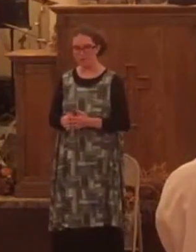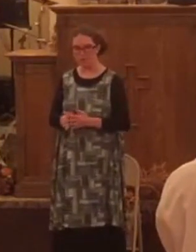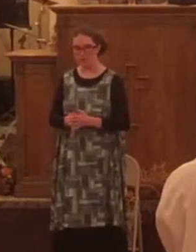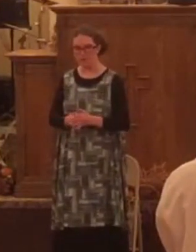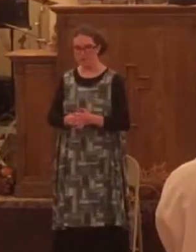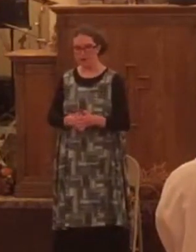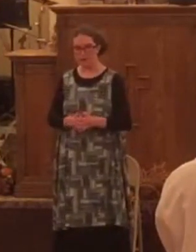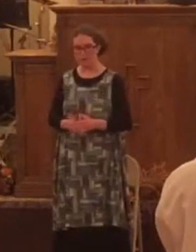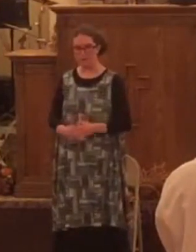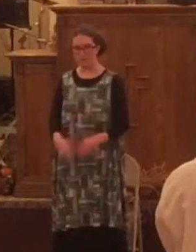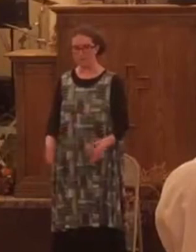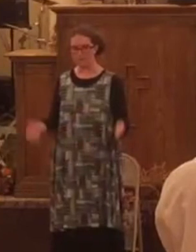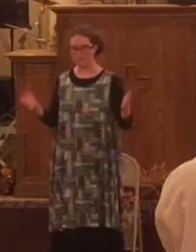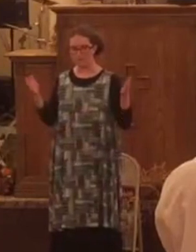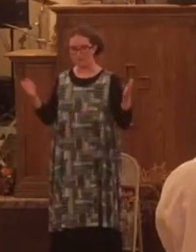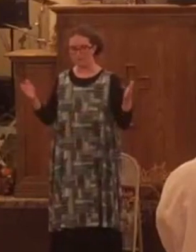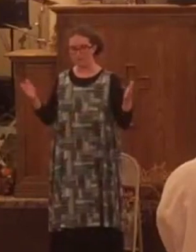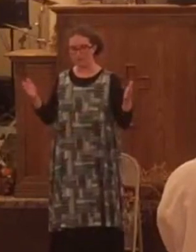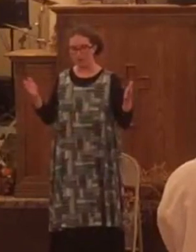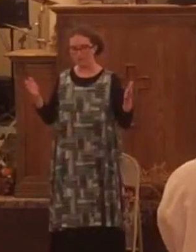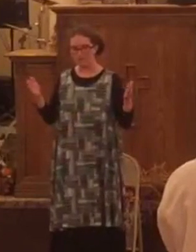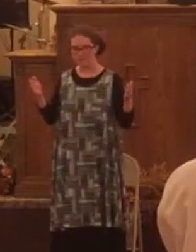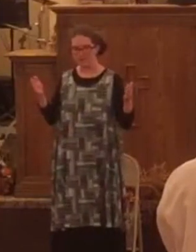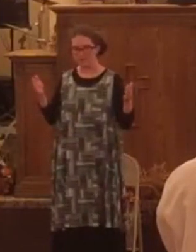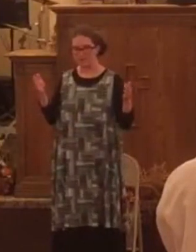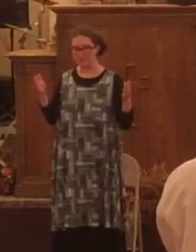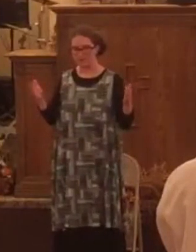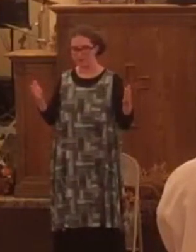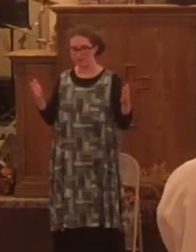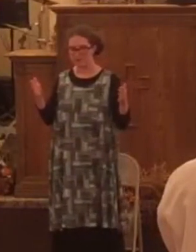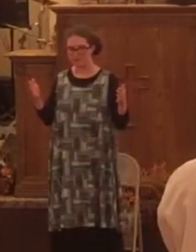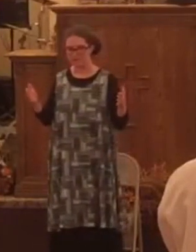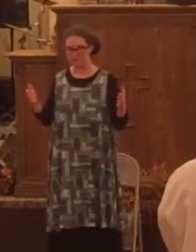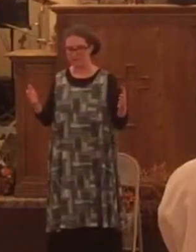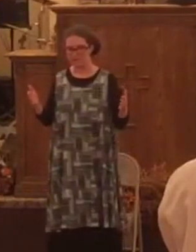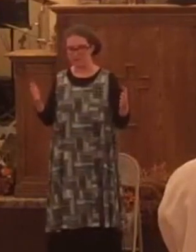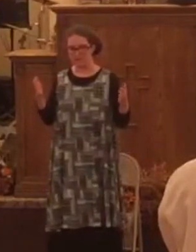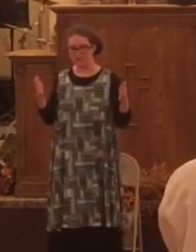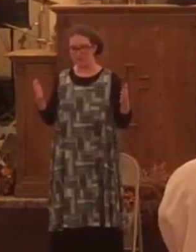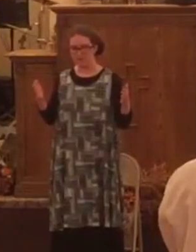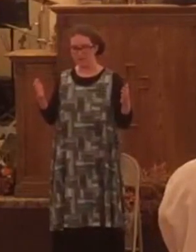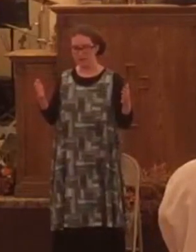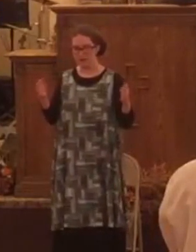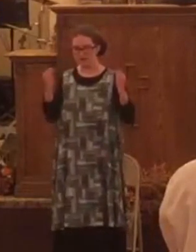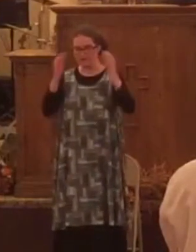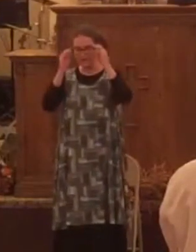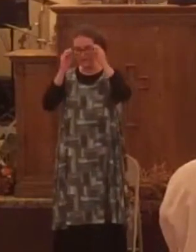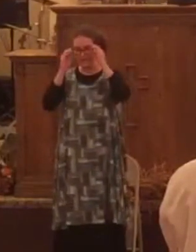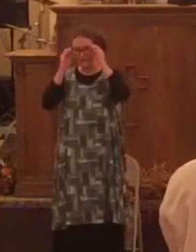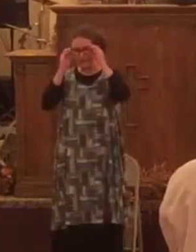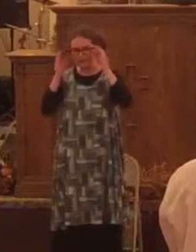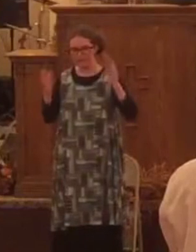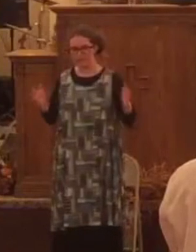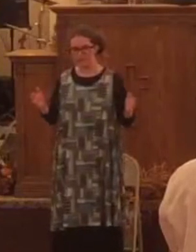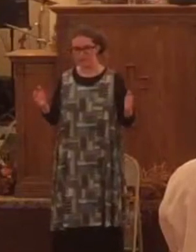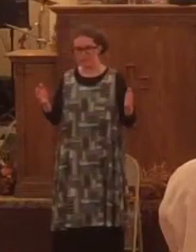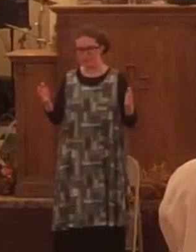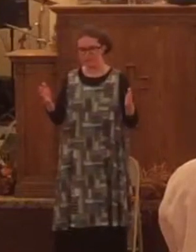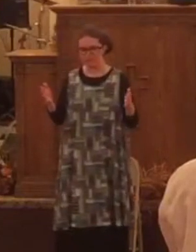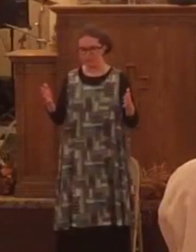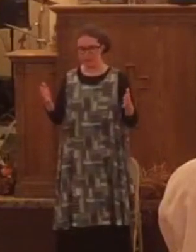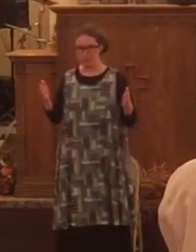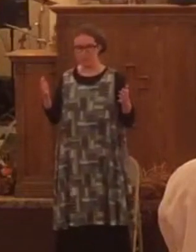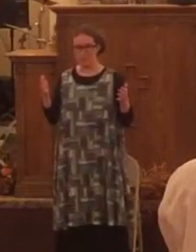goodness. Thank you for the opportunity, the privilege, Lord, to live for you, to be in the house of the Lord tonight. Father, I pray